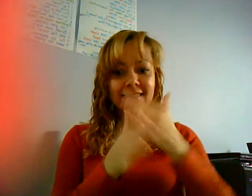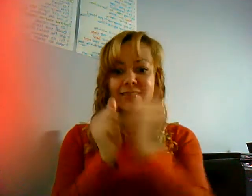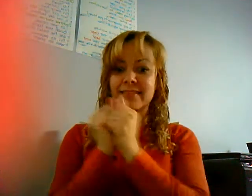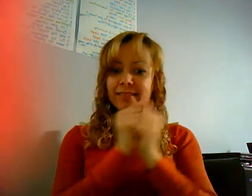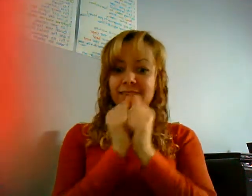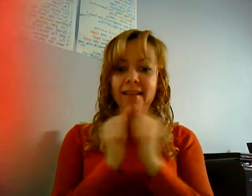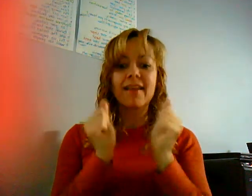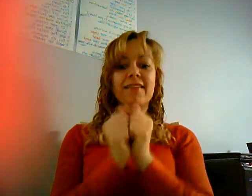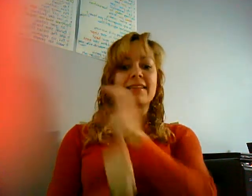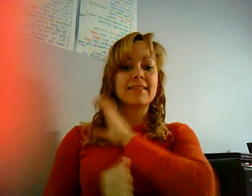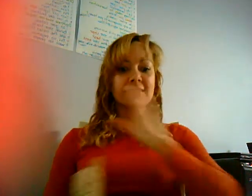with Christ.